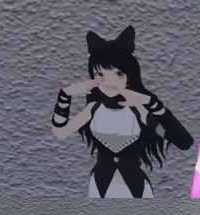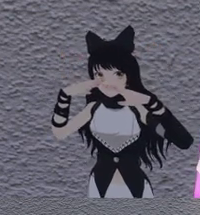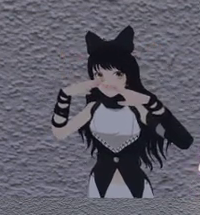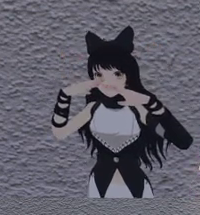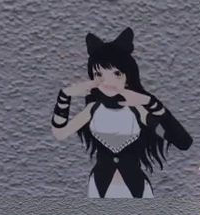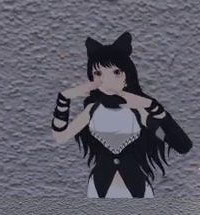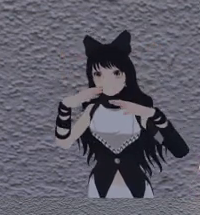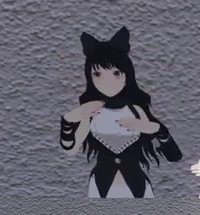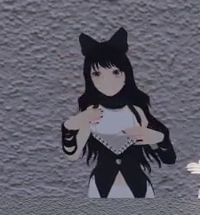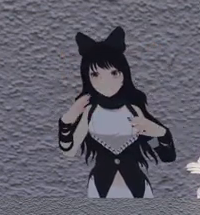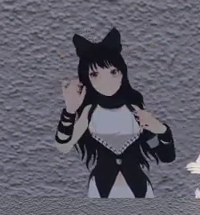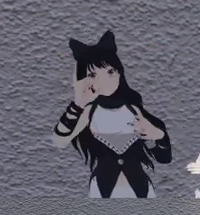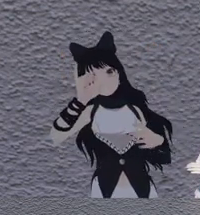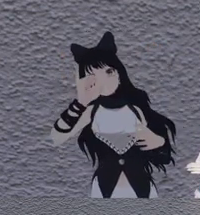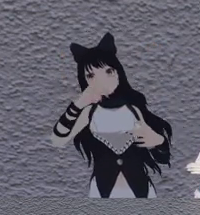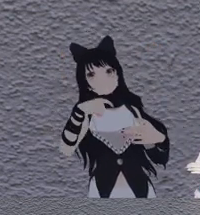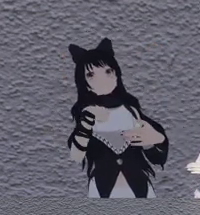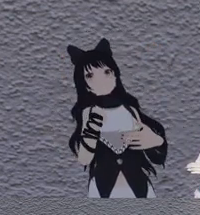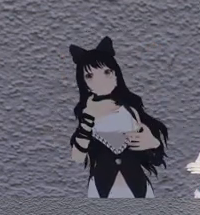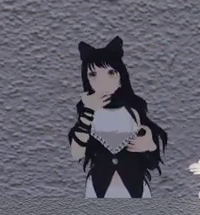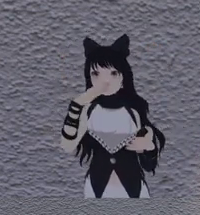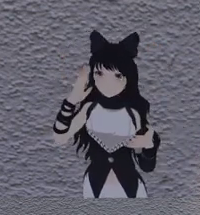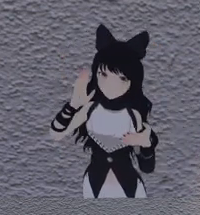Trouble. Just like that.